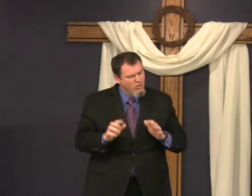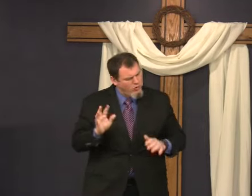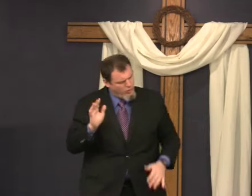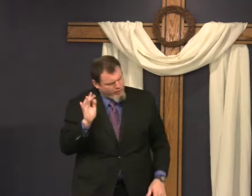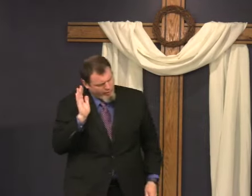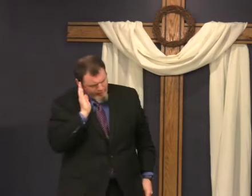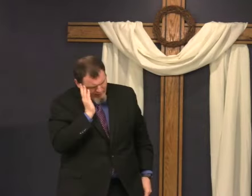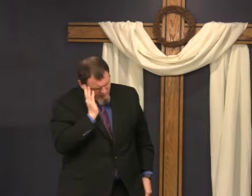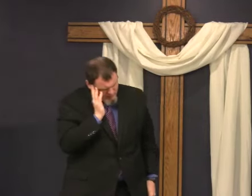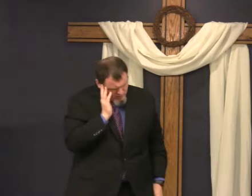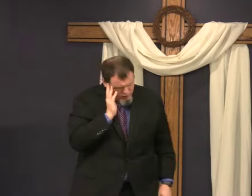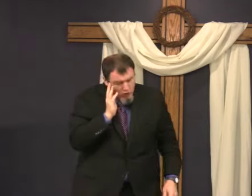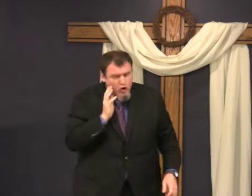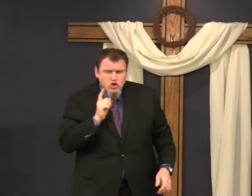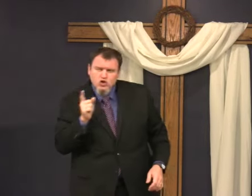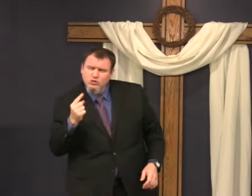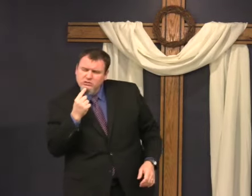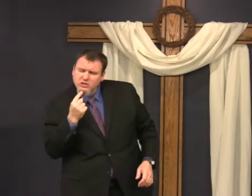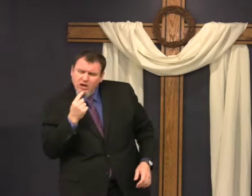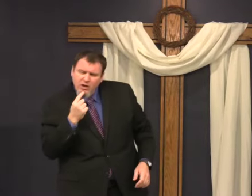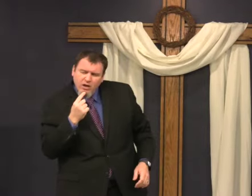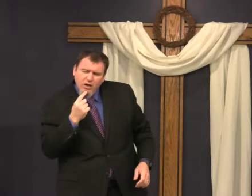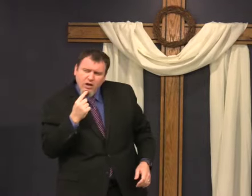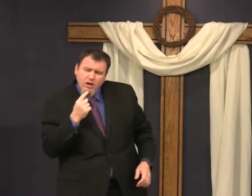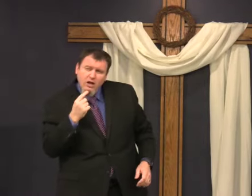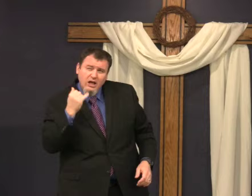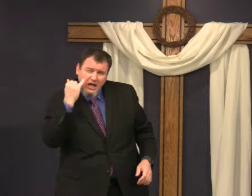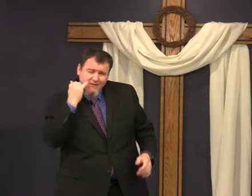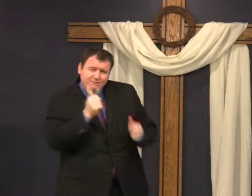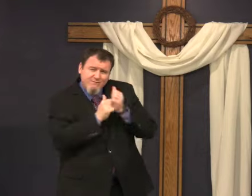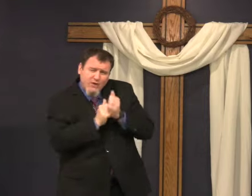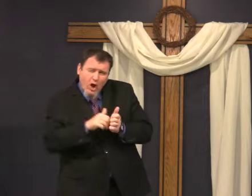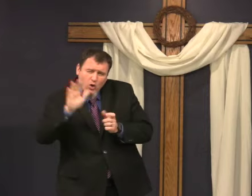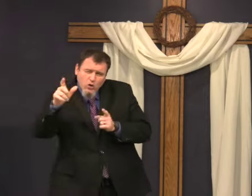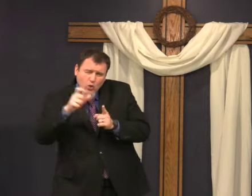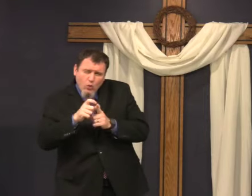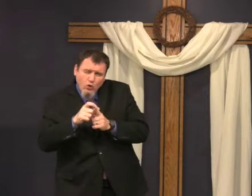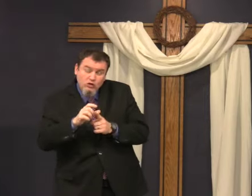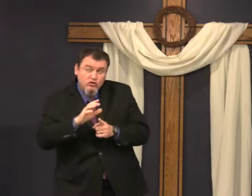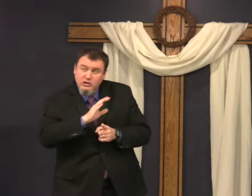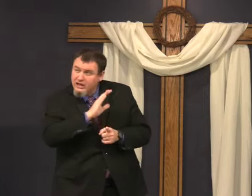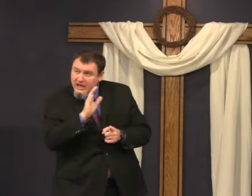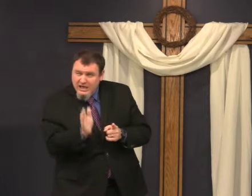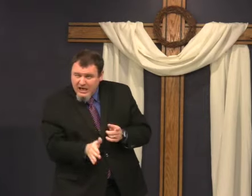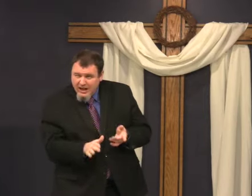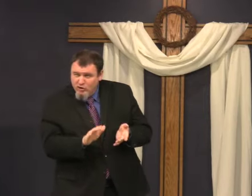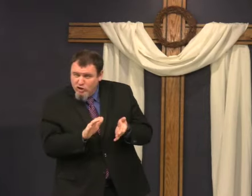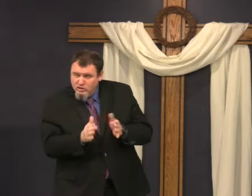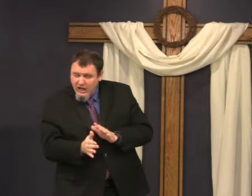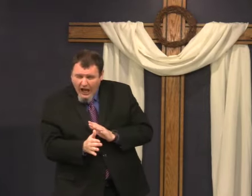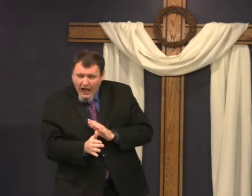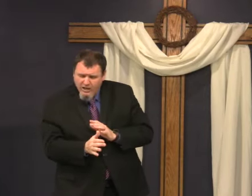Are you talking about Abraham? Wait a minute. You said, if we follow your word, we'll never